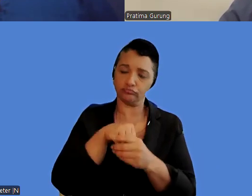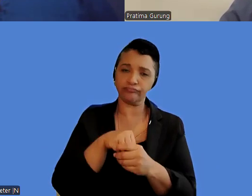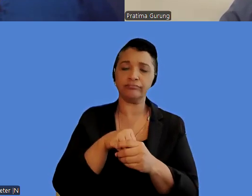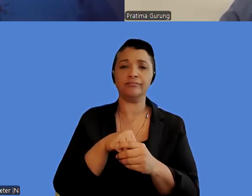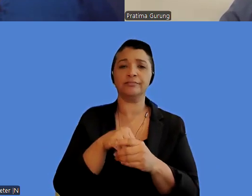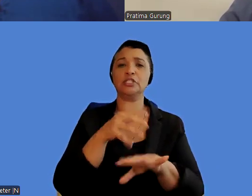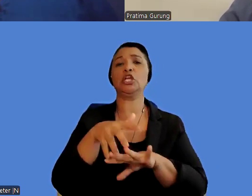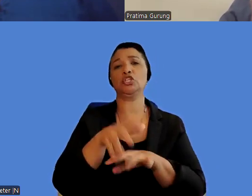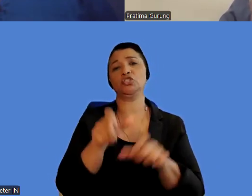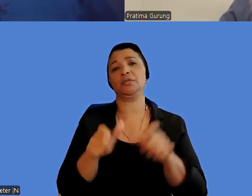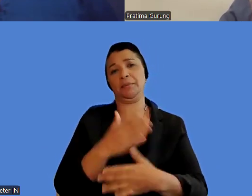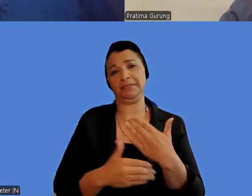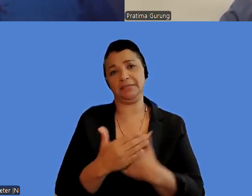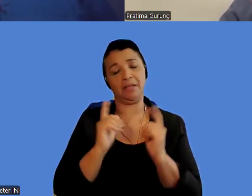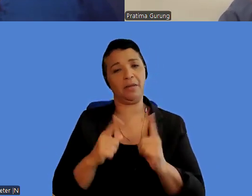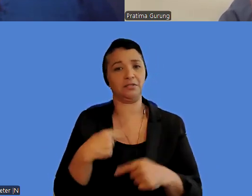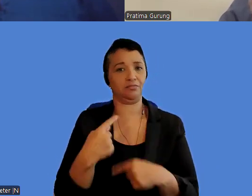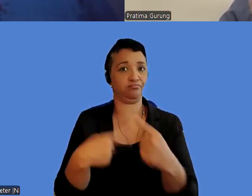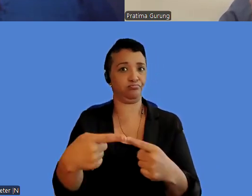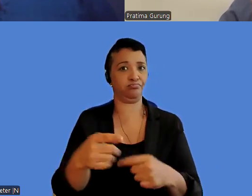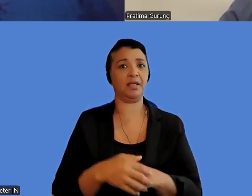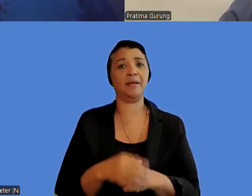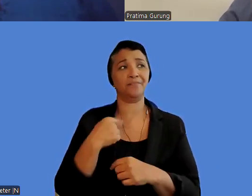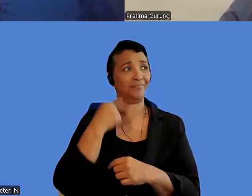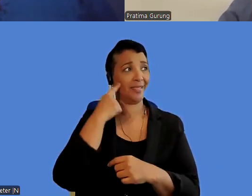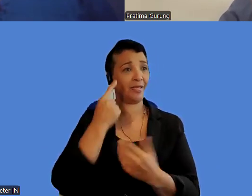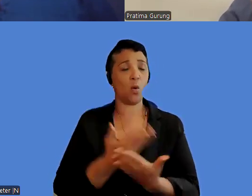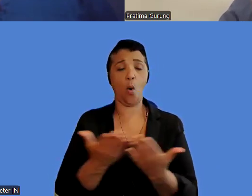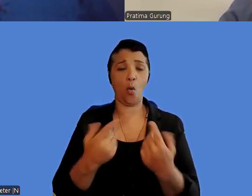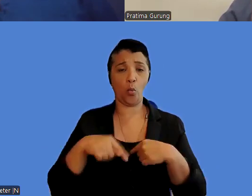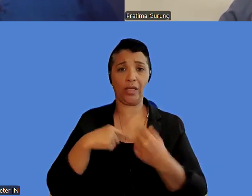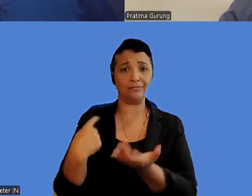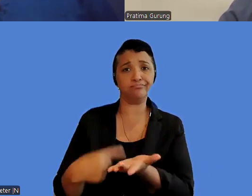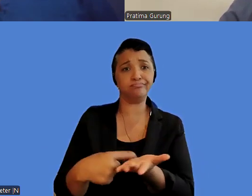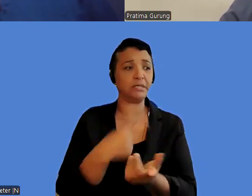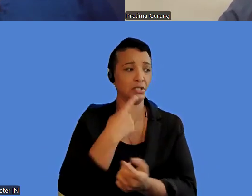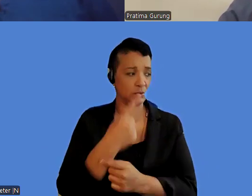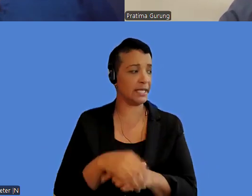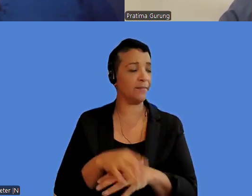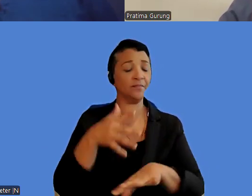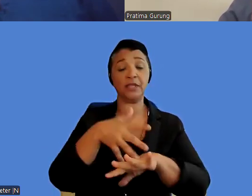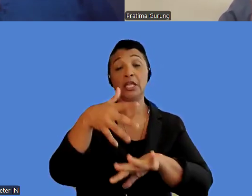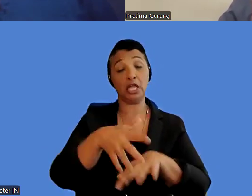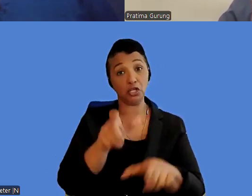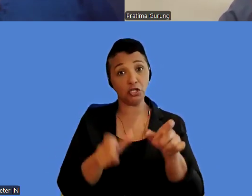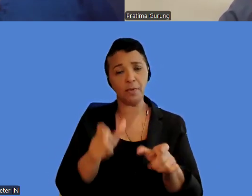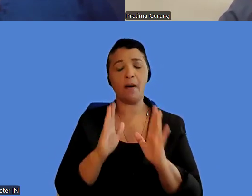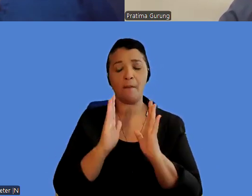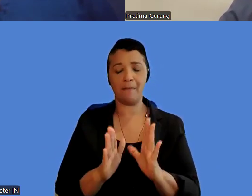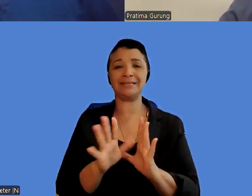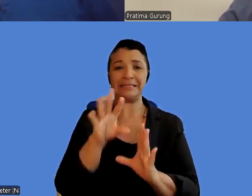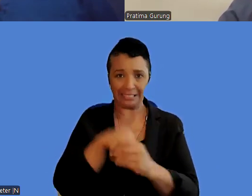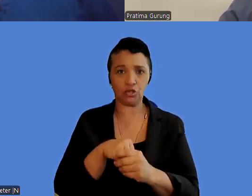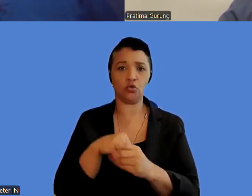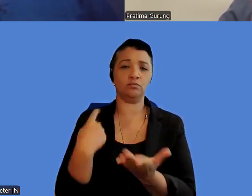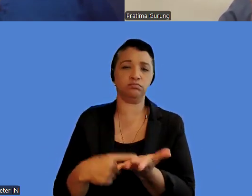with disabilities. And this is where I think in all the discussion, indigenous peoples have to be part of this